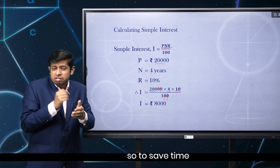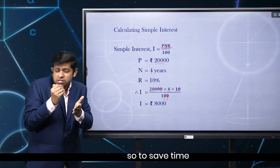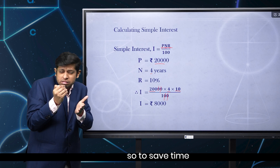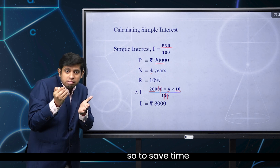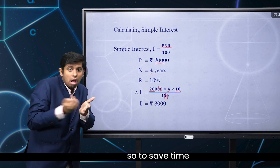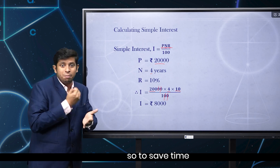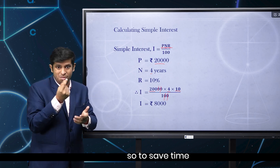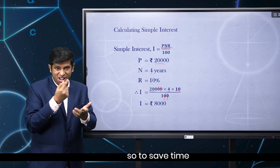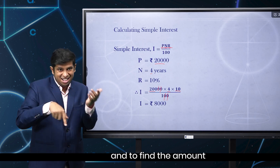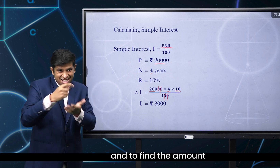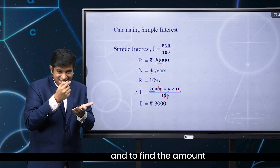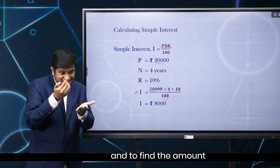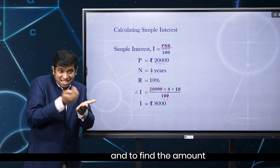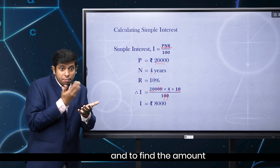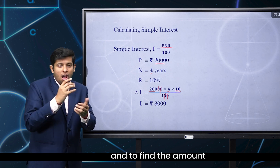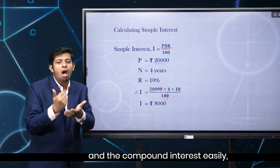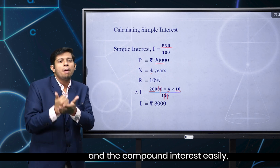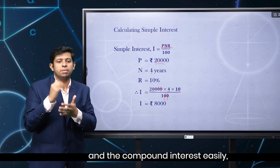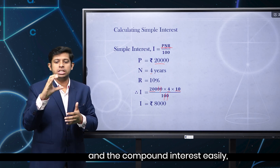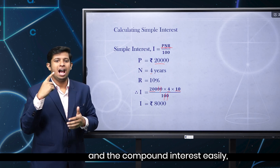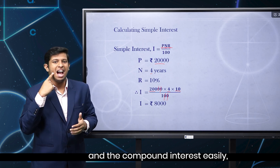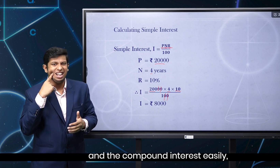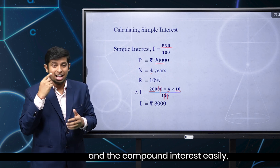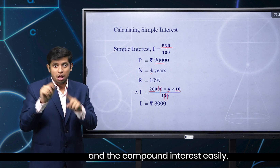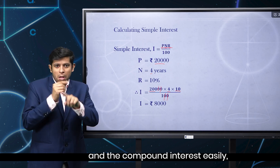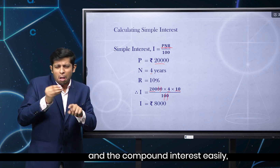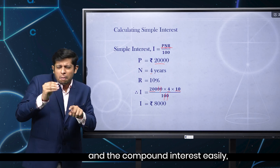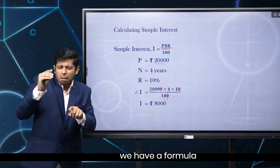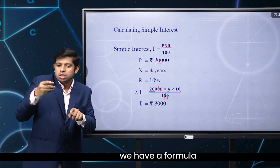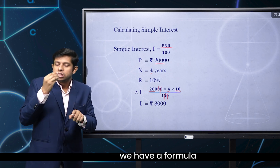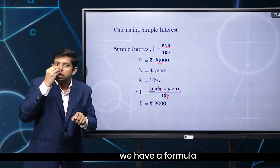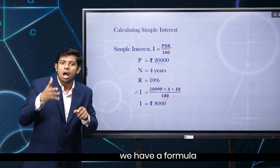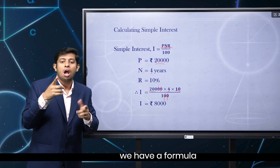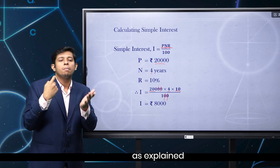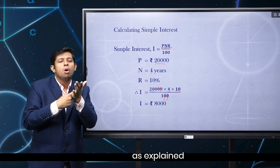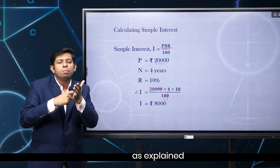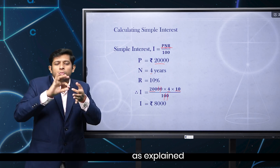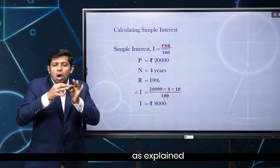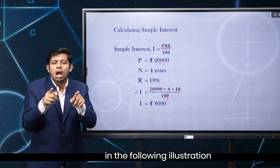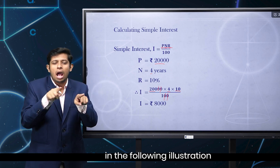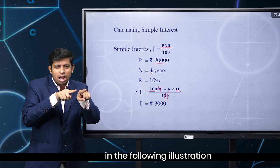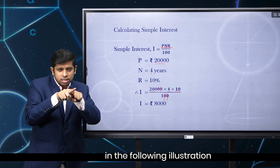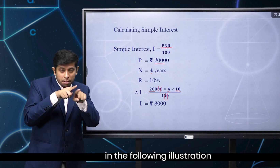So, to save time and to find the amount and the compound interest easily, we have a formula as explained in the following